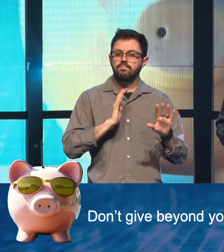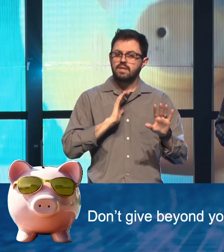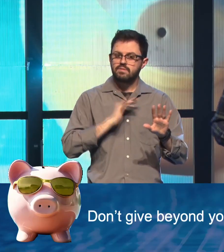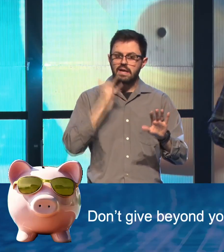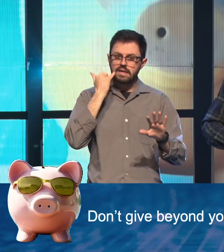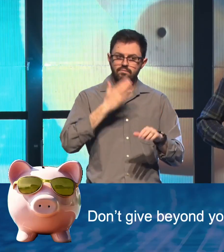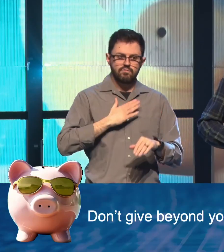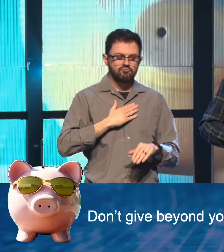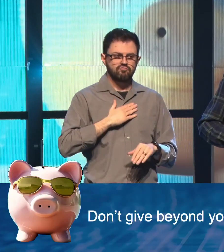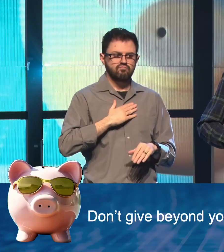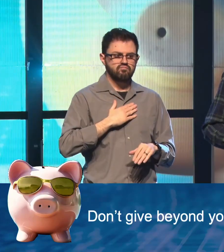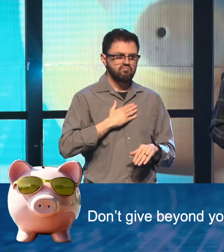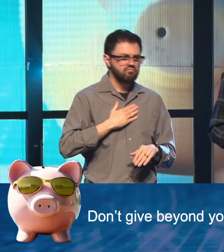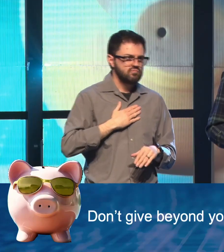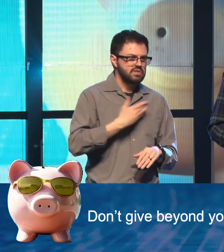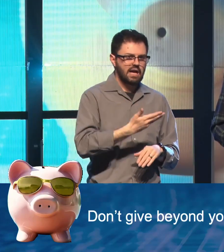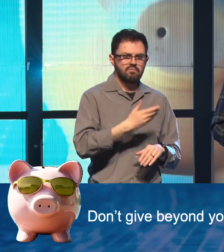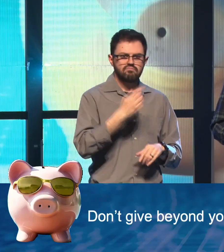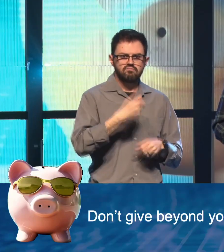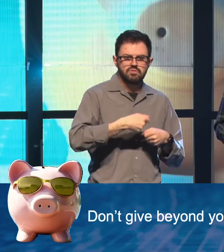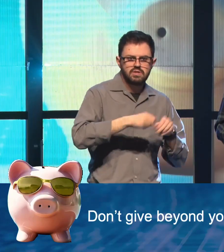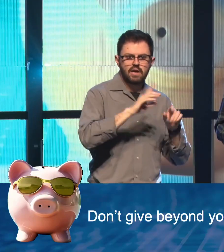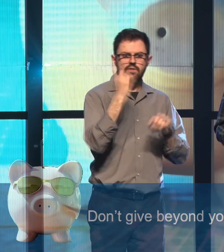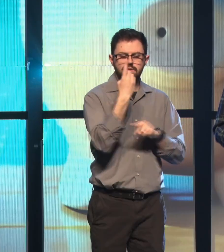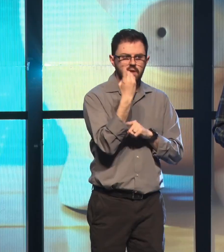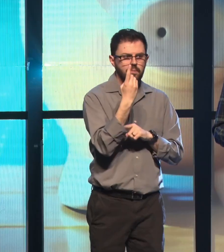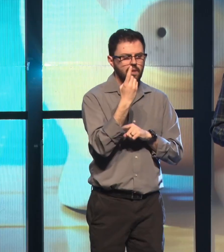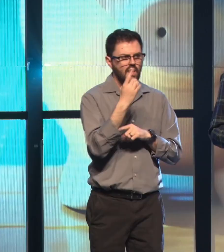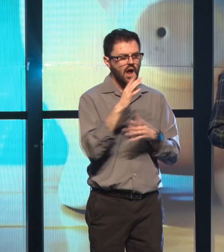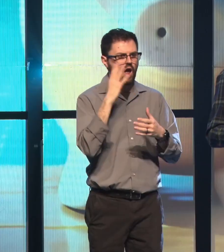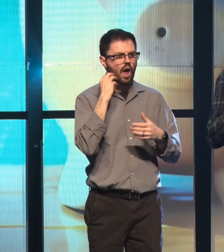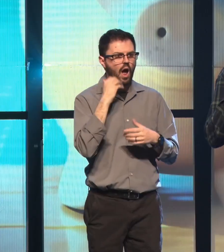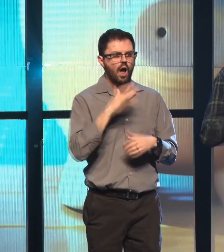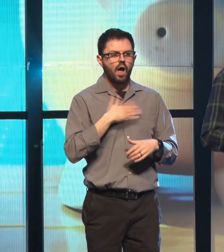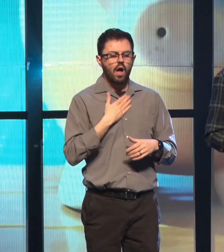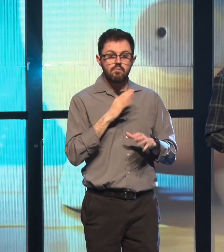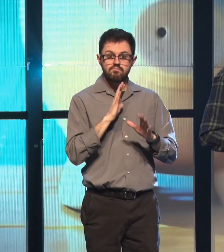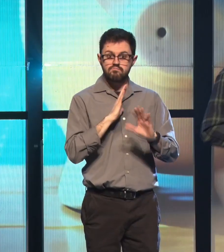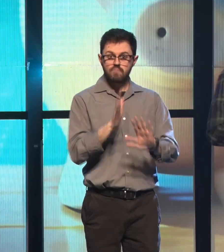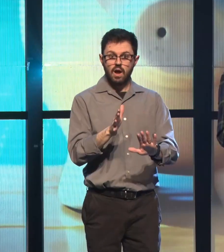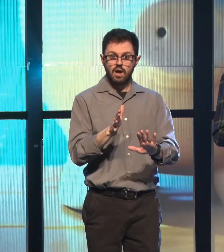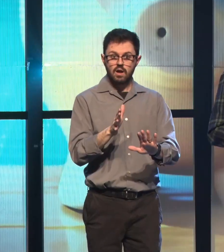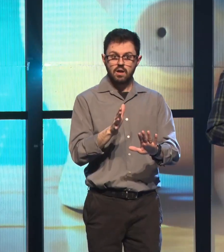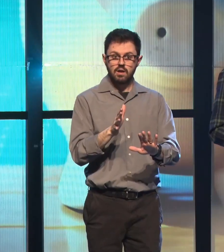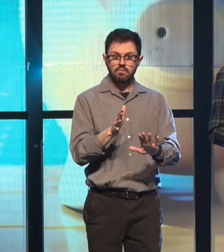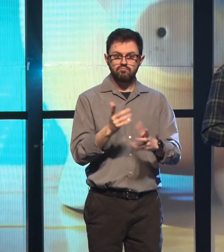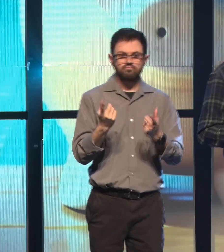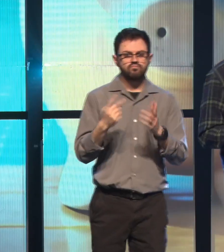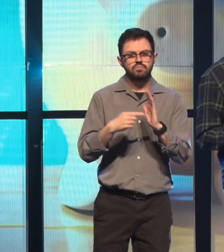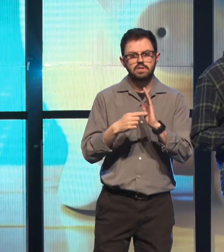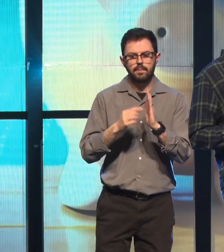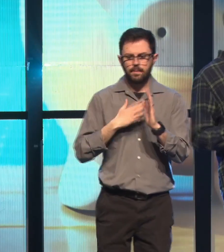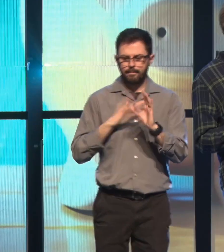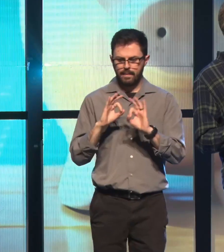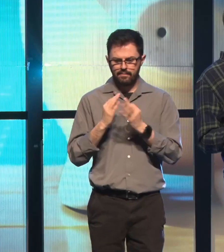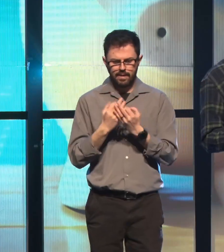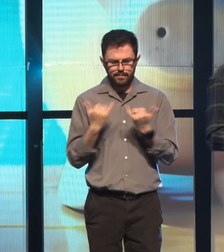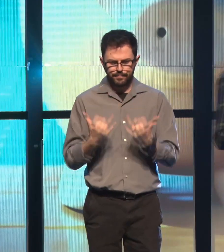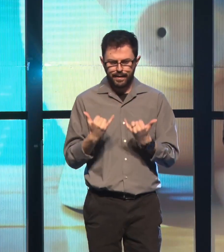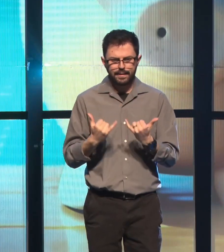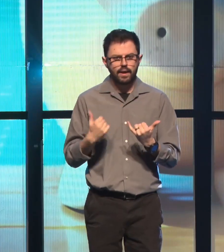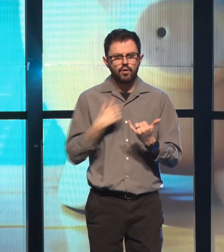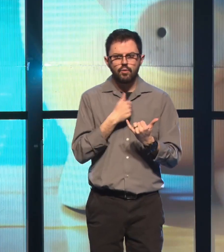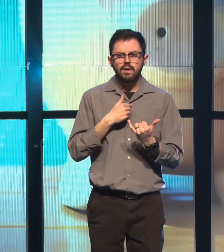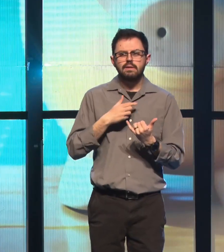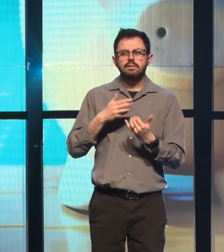wrong, right? I think that happens. It doesn't mean that at times, like right now, our family, we're in a space where like we're giving up some